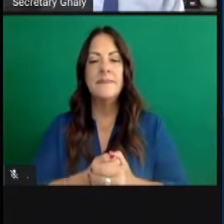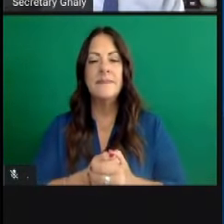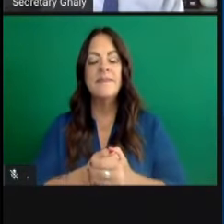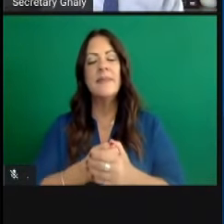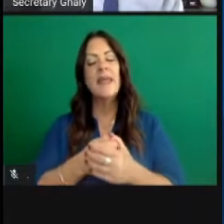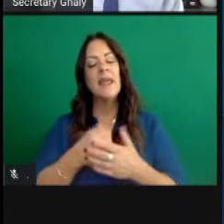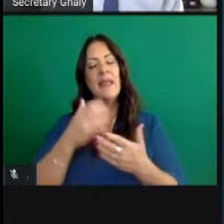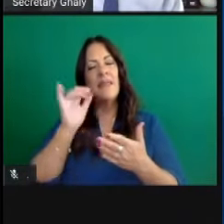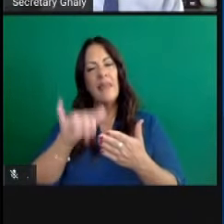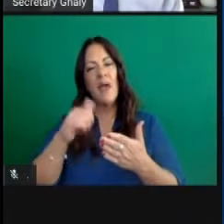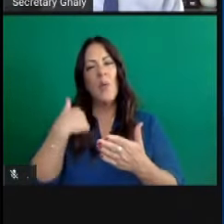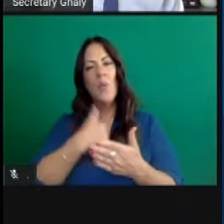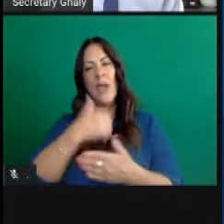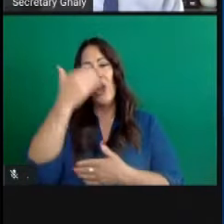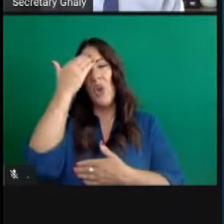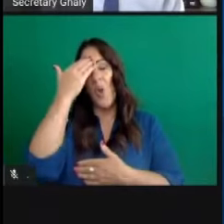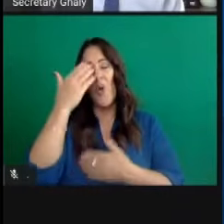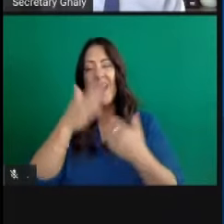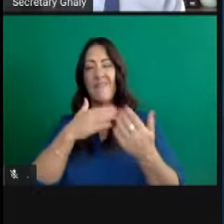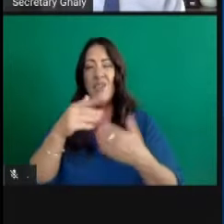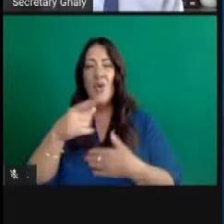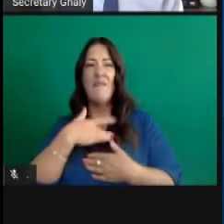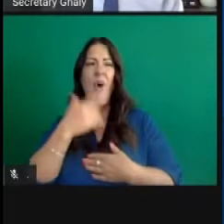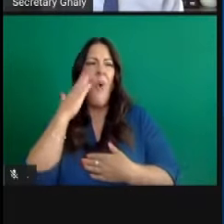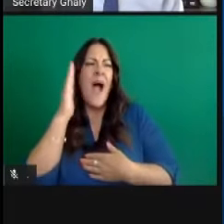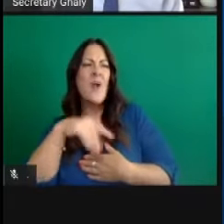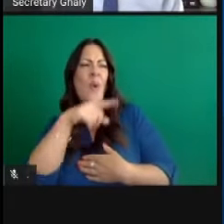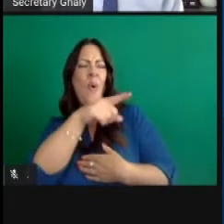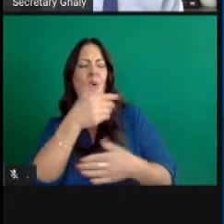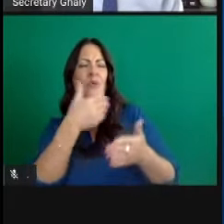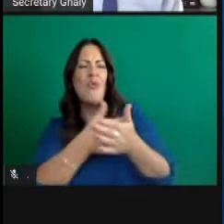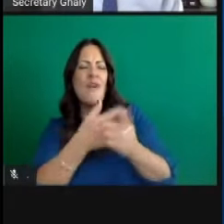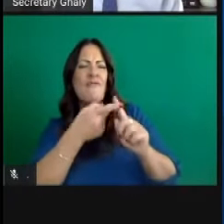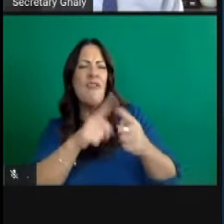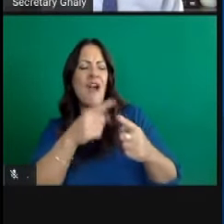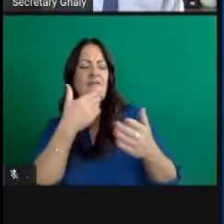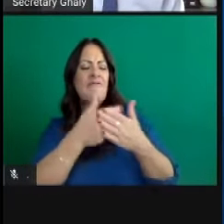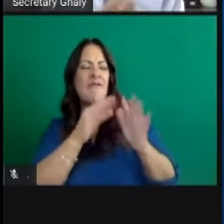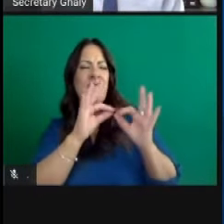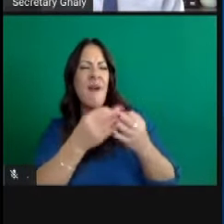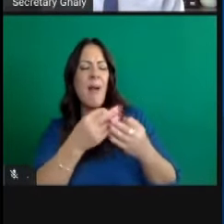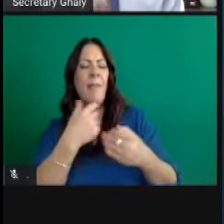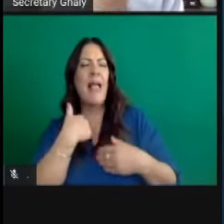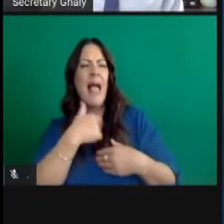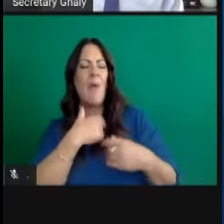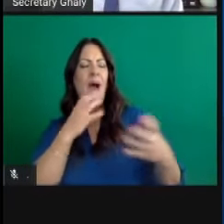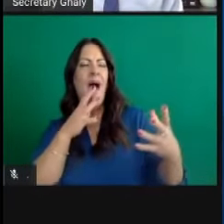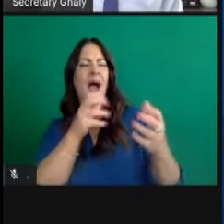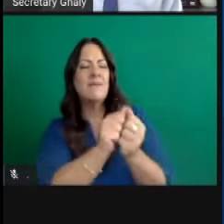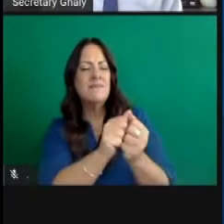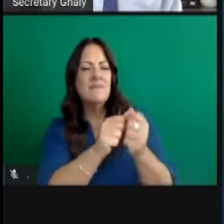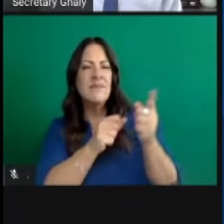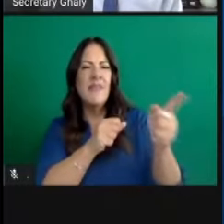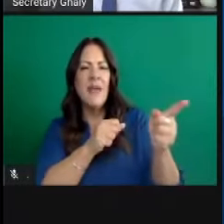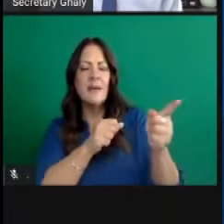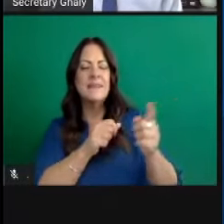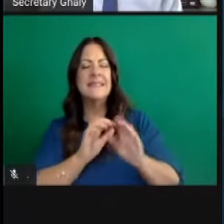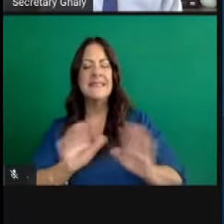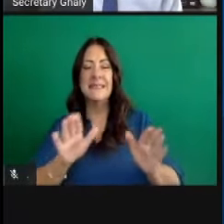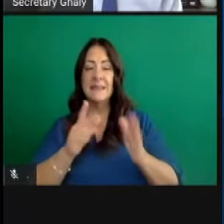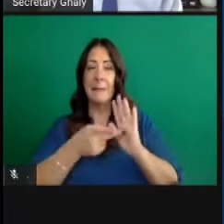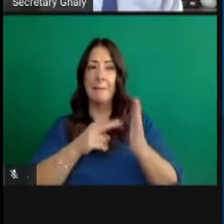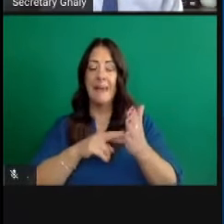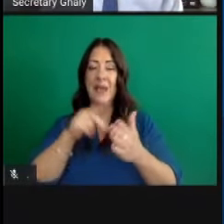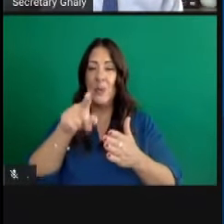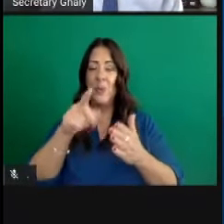household, but that we know very well. It doesn't mean you can't still transmit or get COVID, so wearing